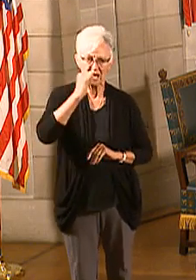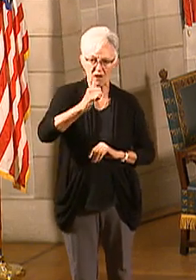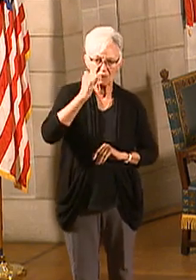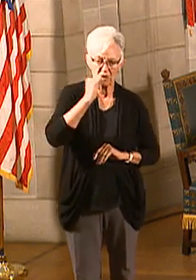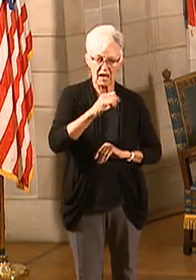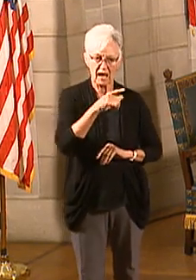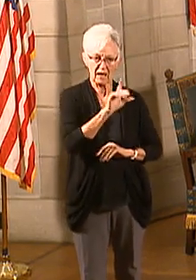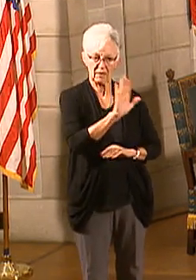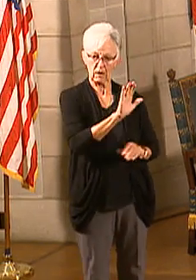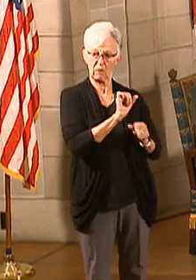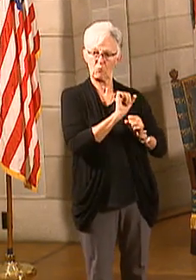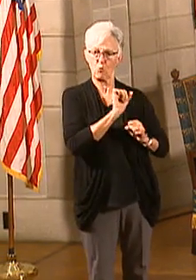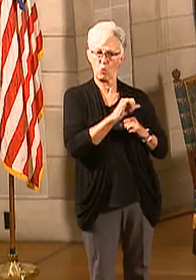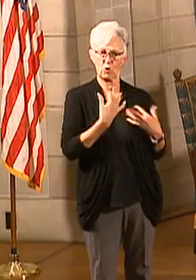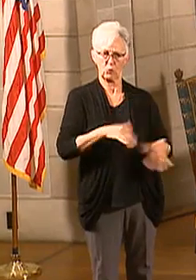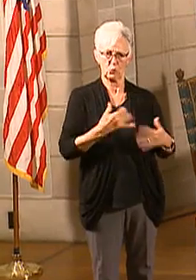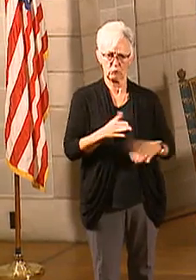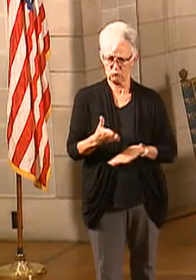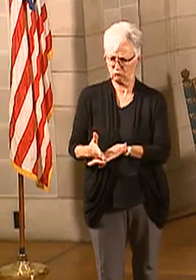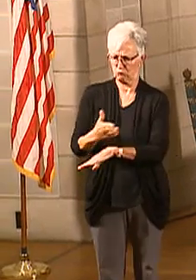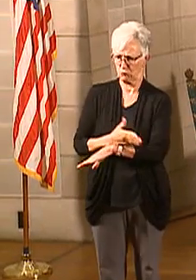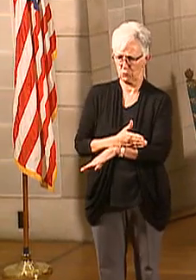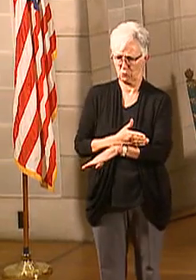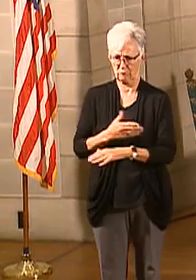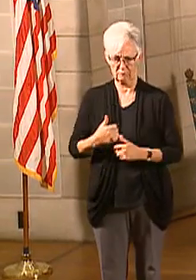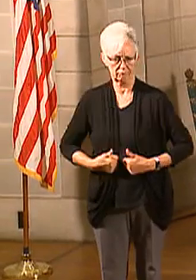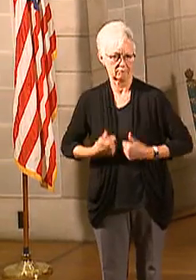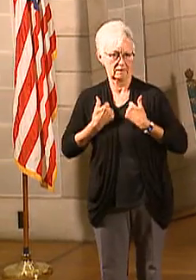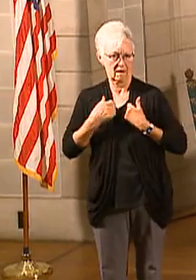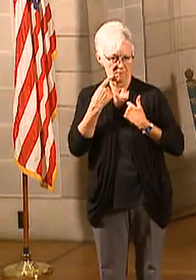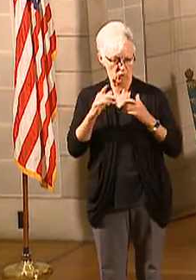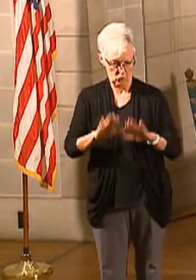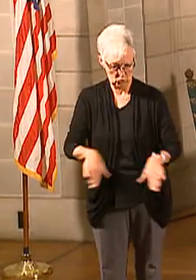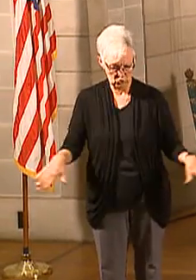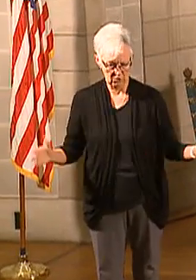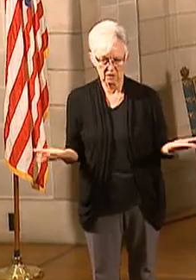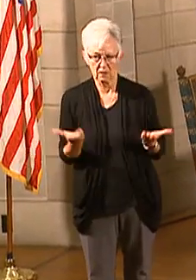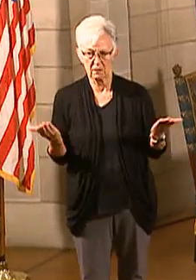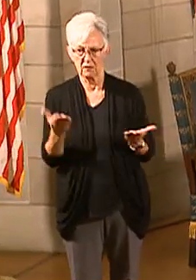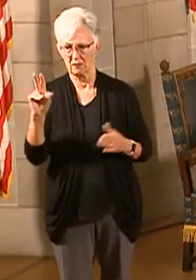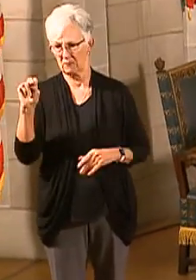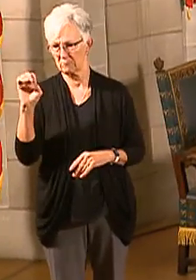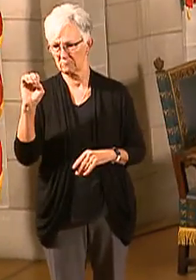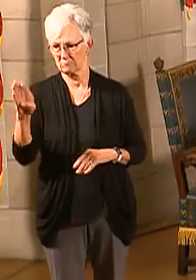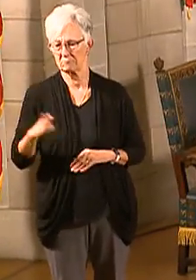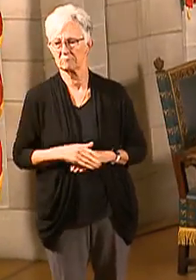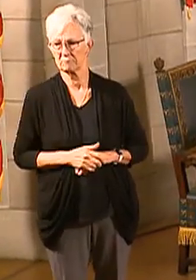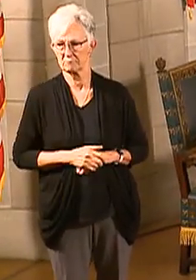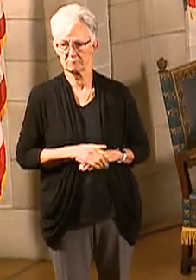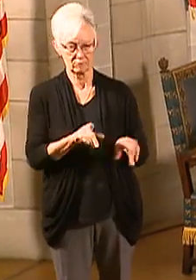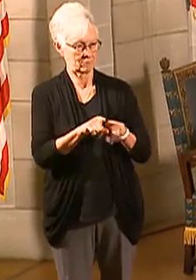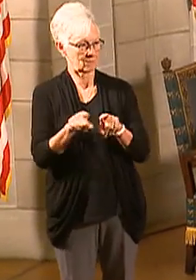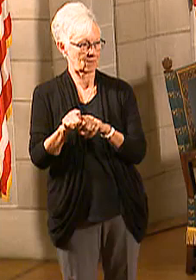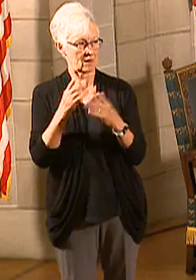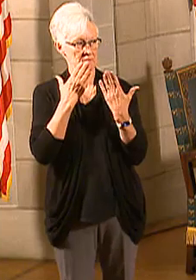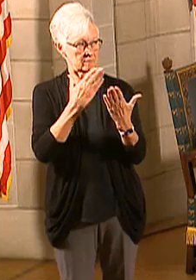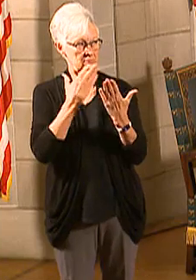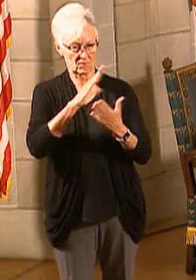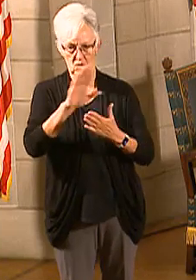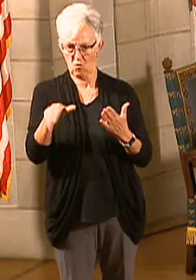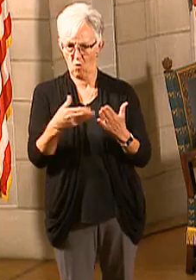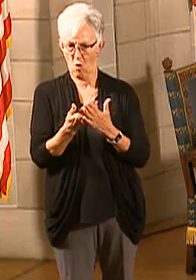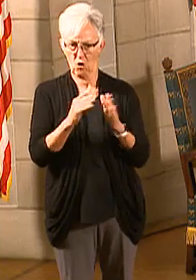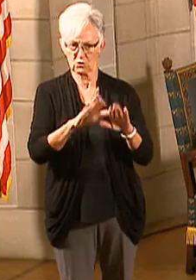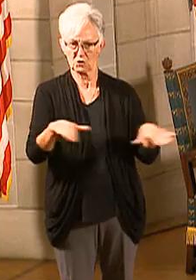of children and families across Nebraska. I want to send a thank you to really all of our child welfare